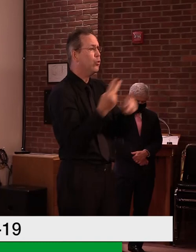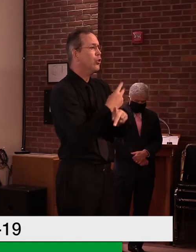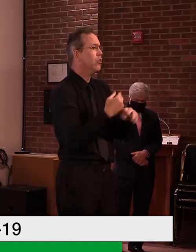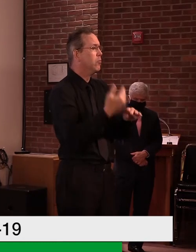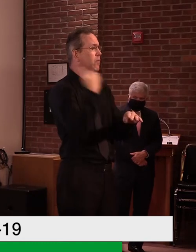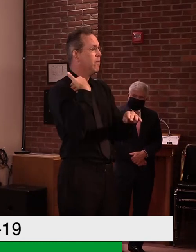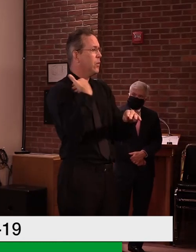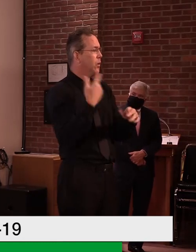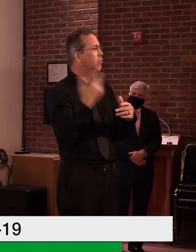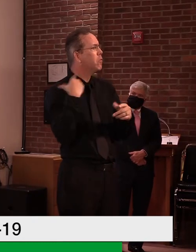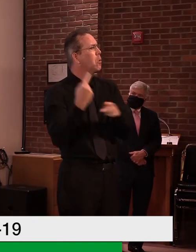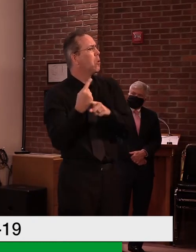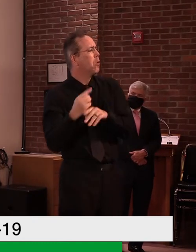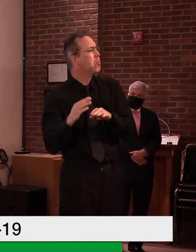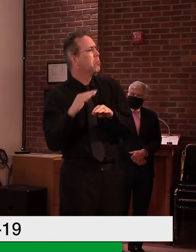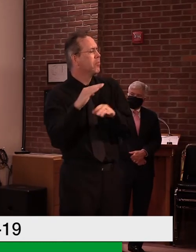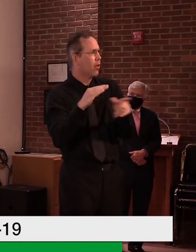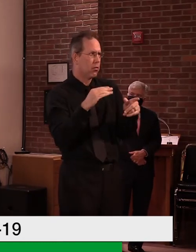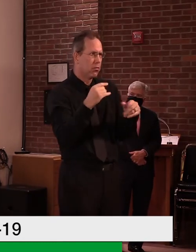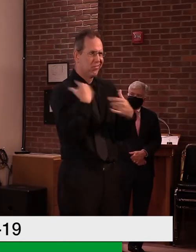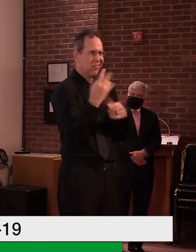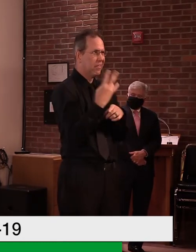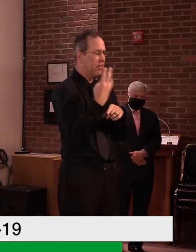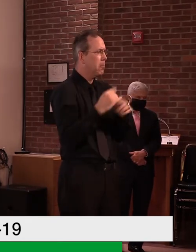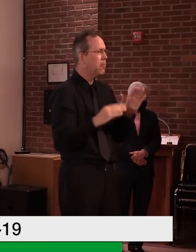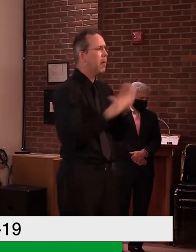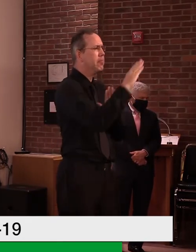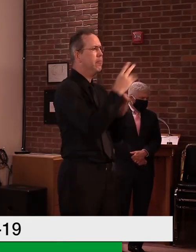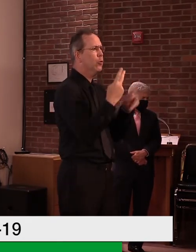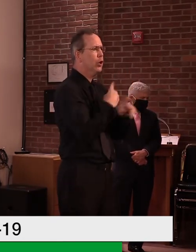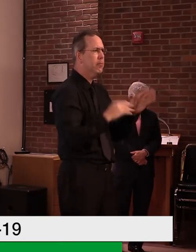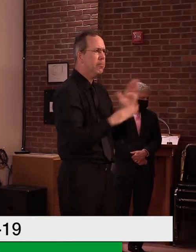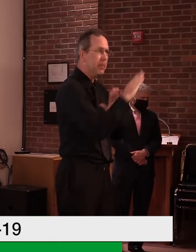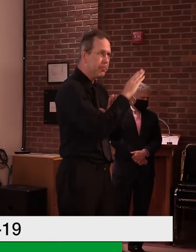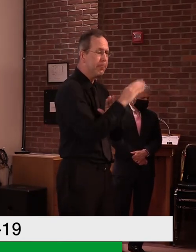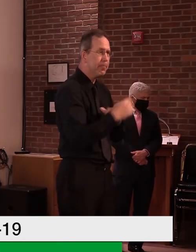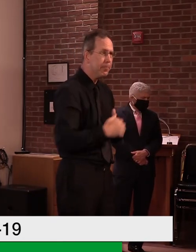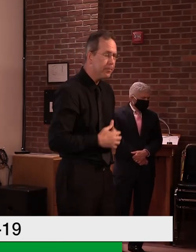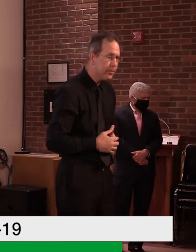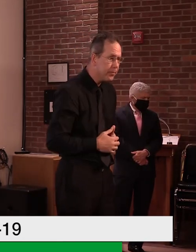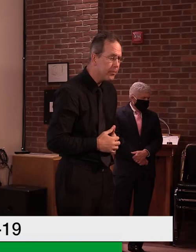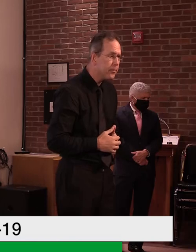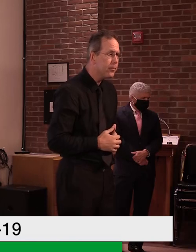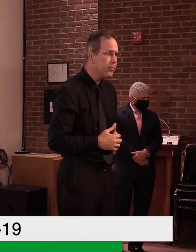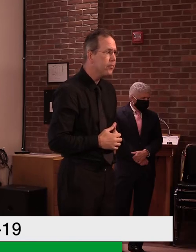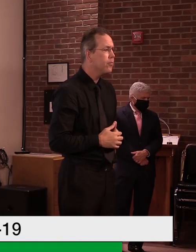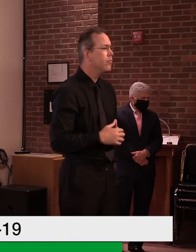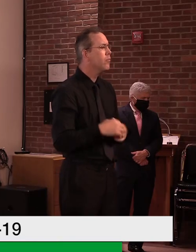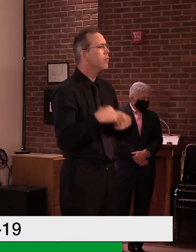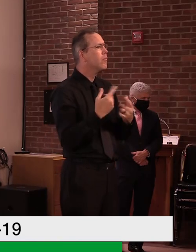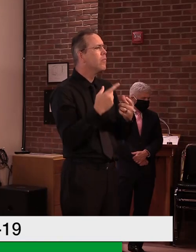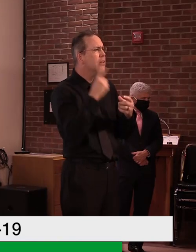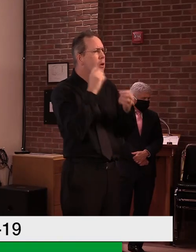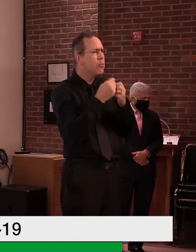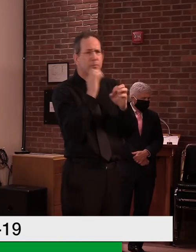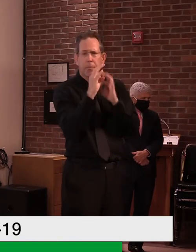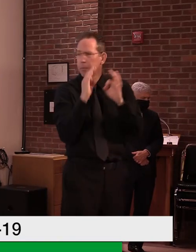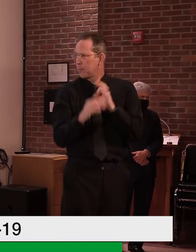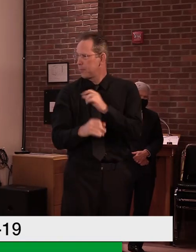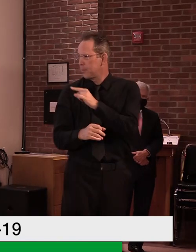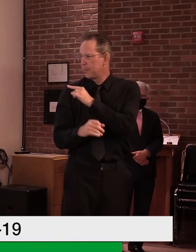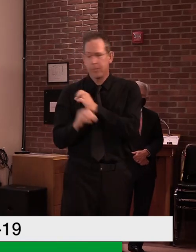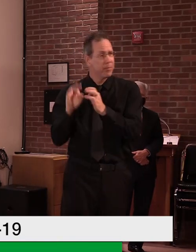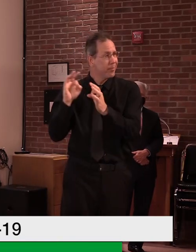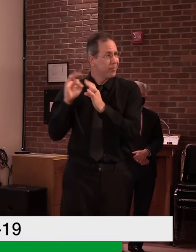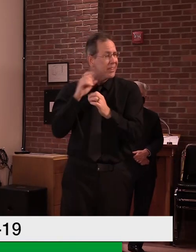CDC. Another concerning trend is the increase in hospitalizations and deaths across the country. Although Vermont has